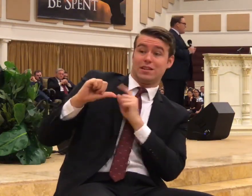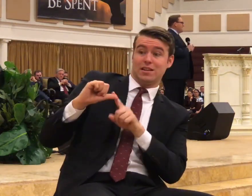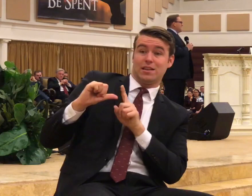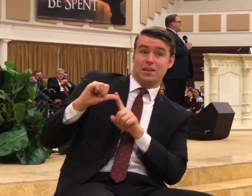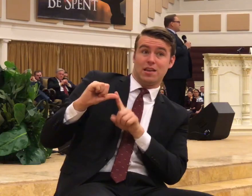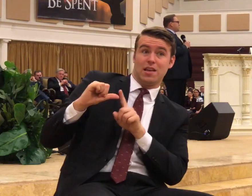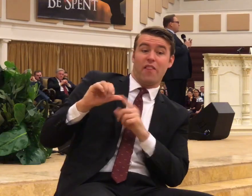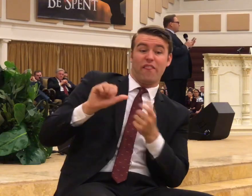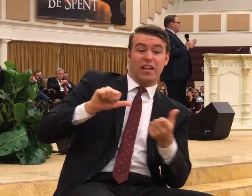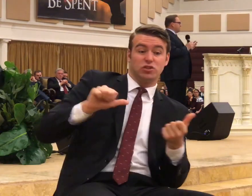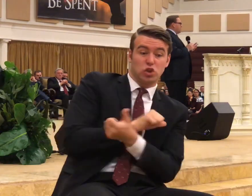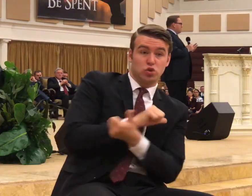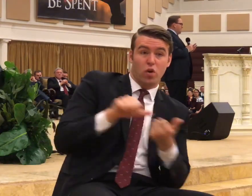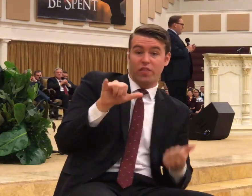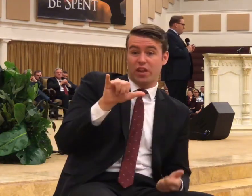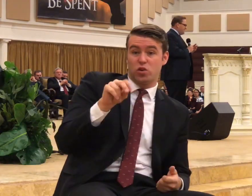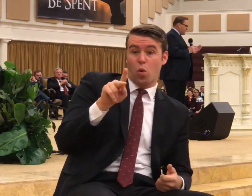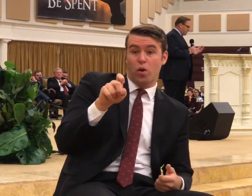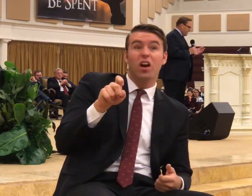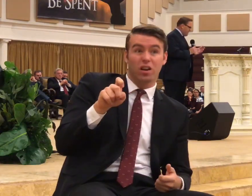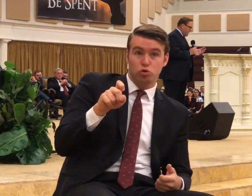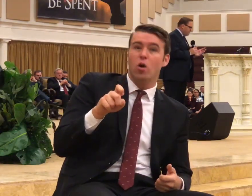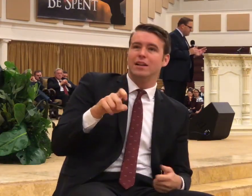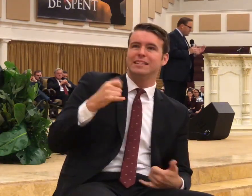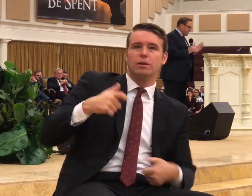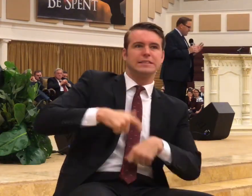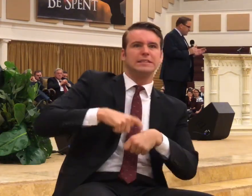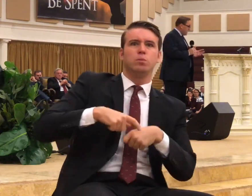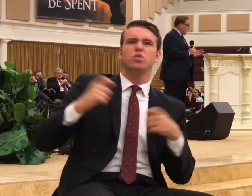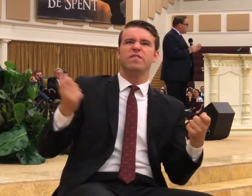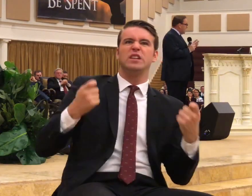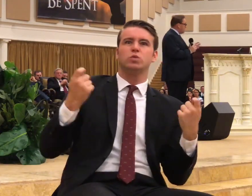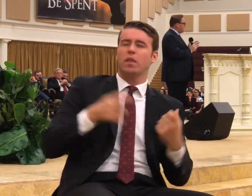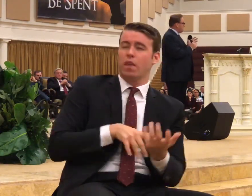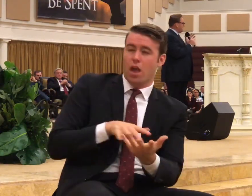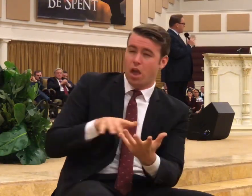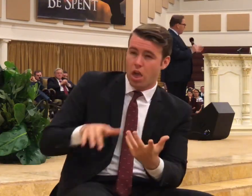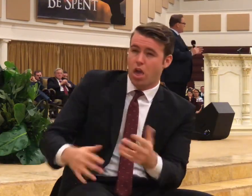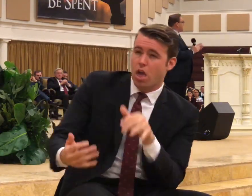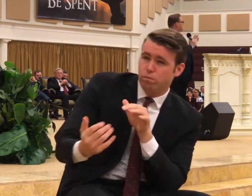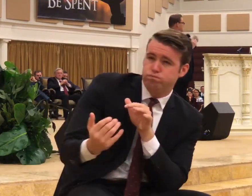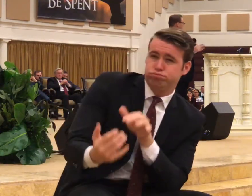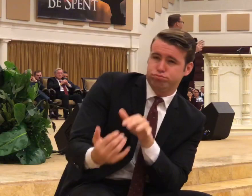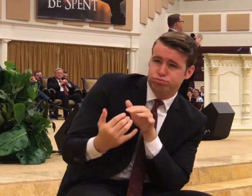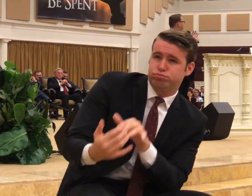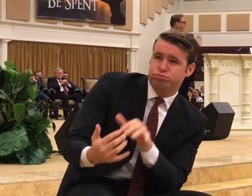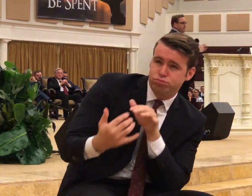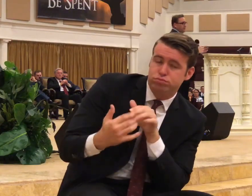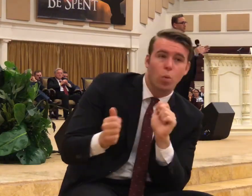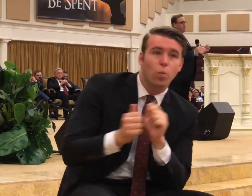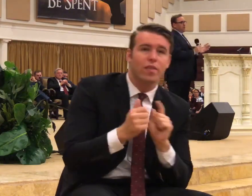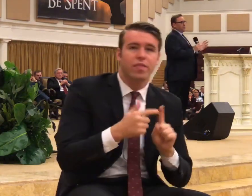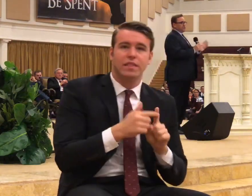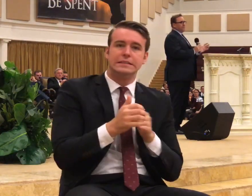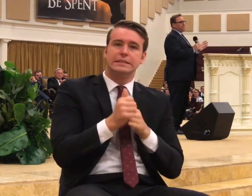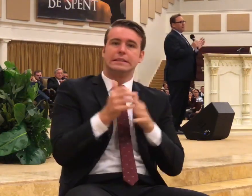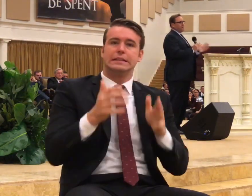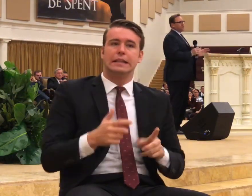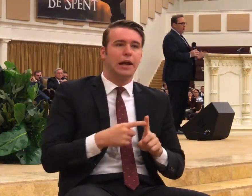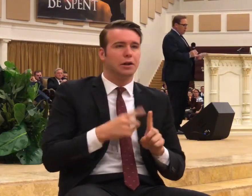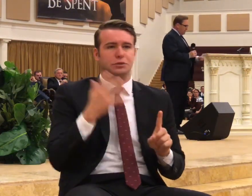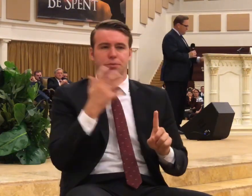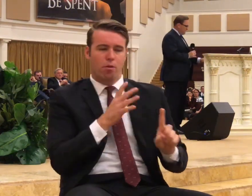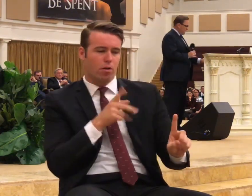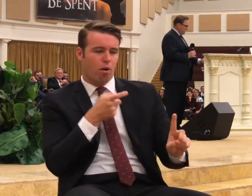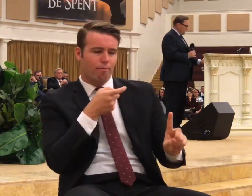yoke, it's destruction mode, and victory comes to the Israelites under the anointed, gifted leadership